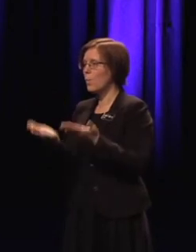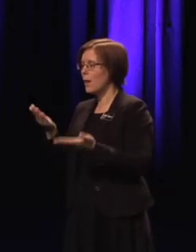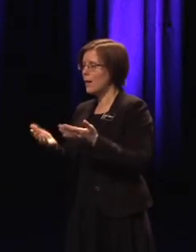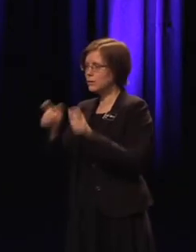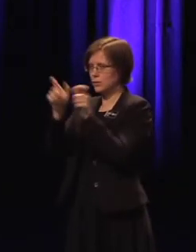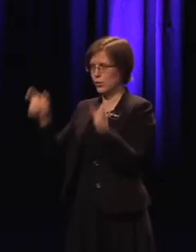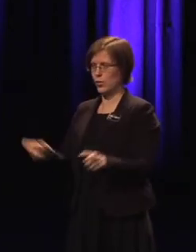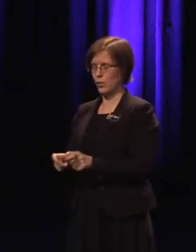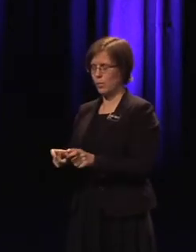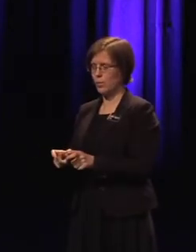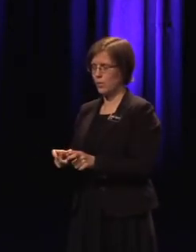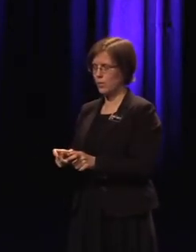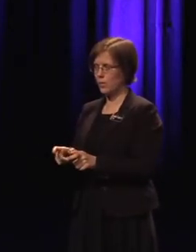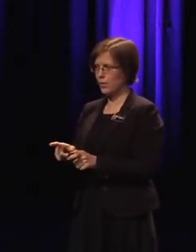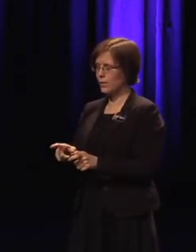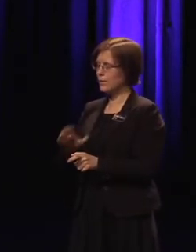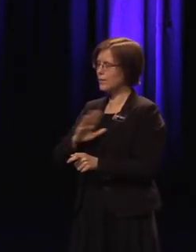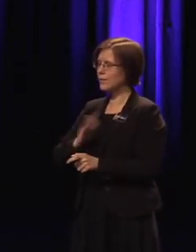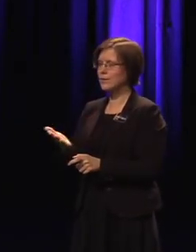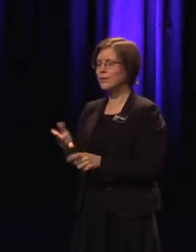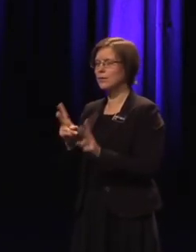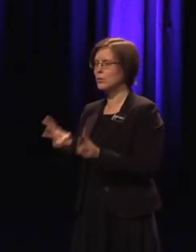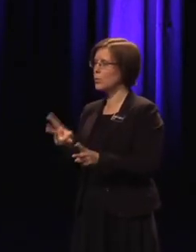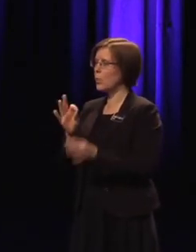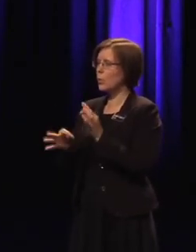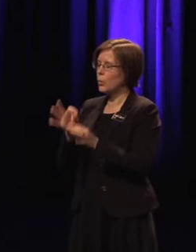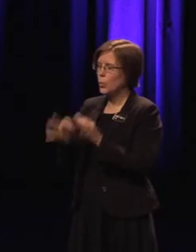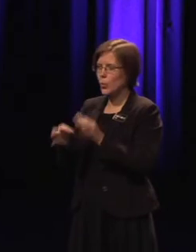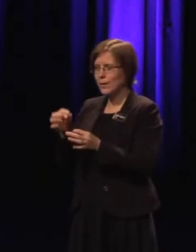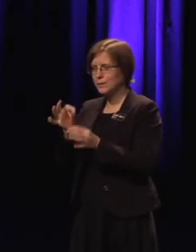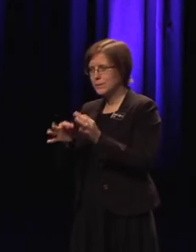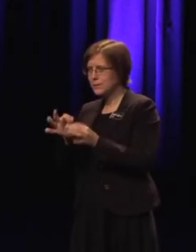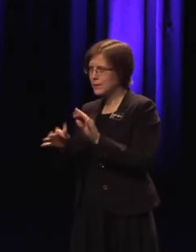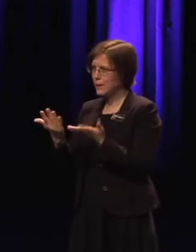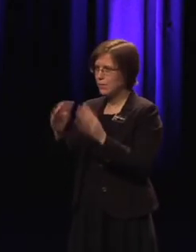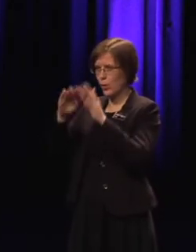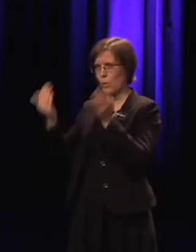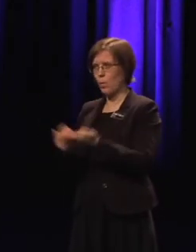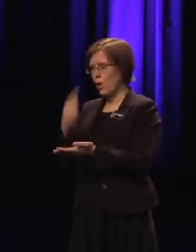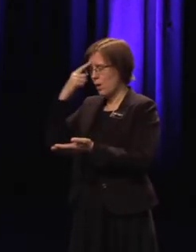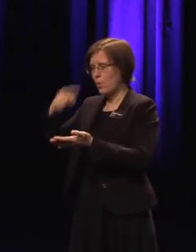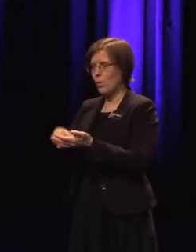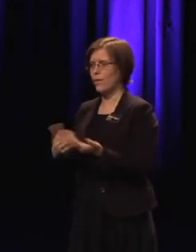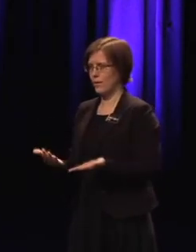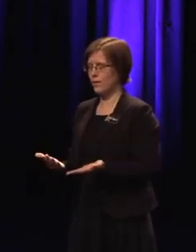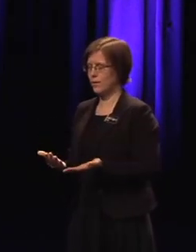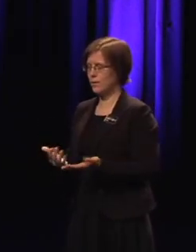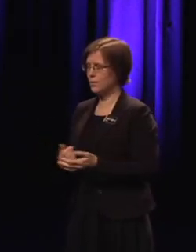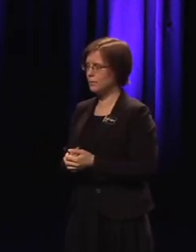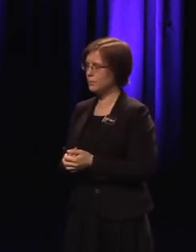in poor specification of the global goals, targets, and indicators,